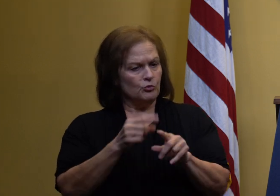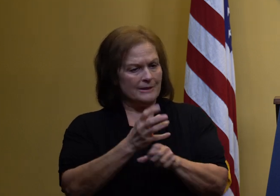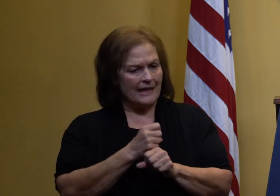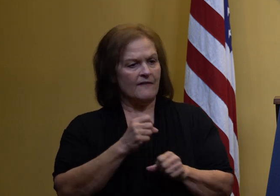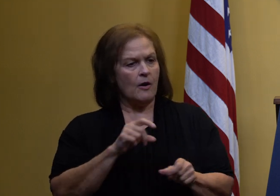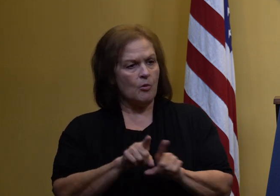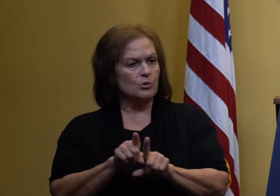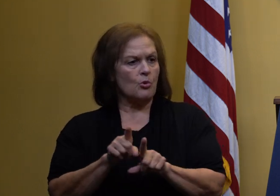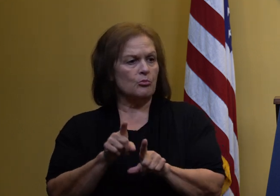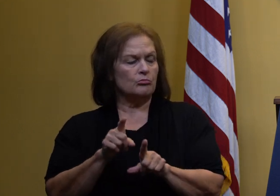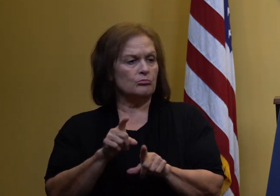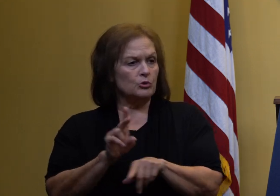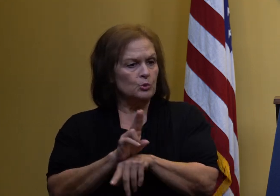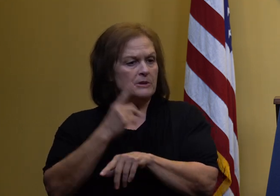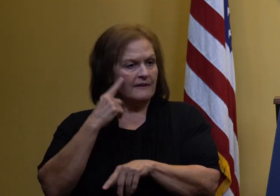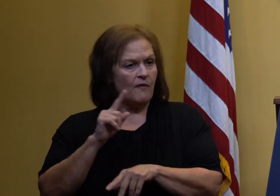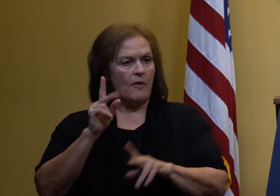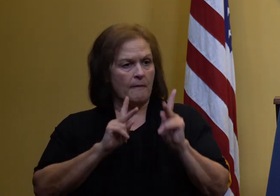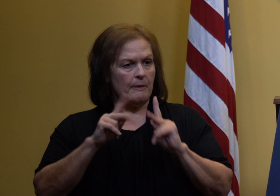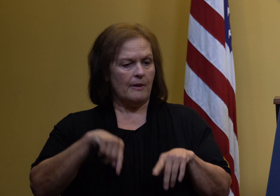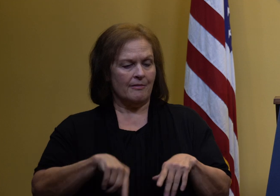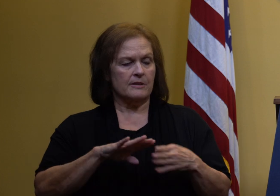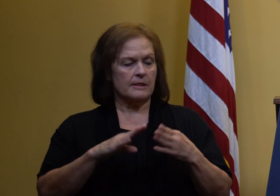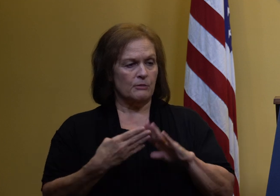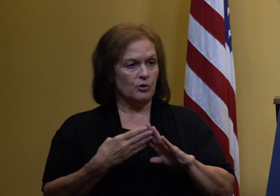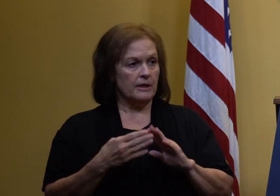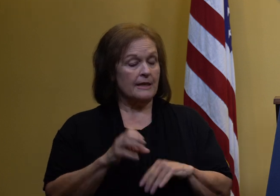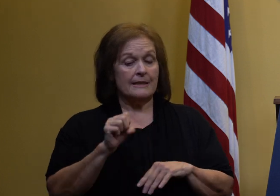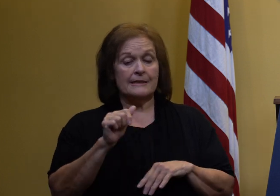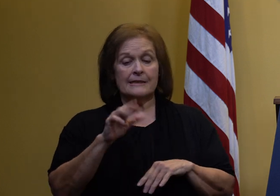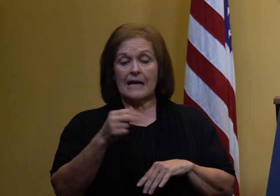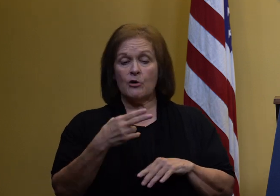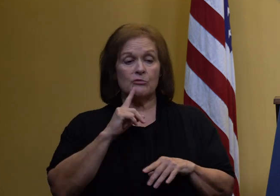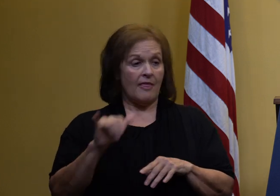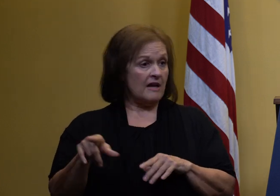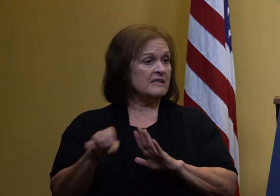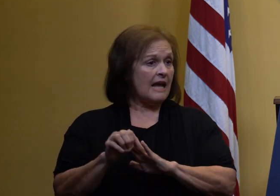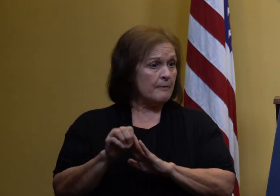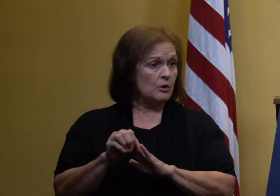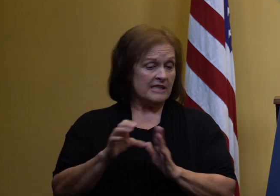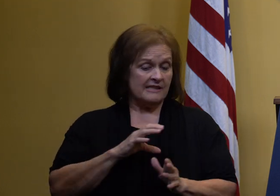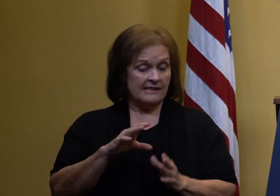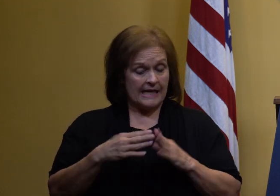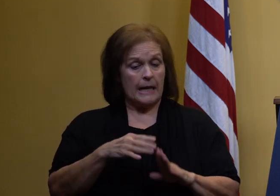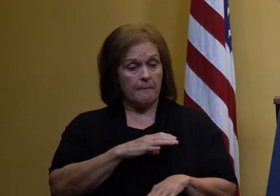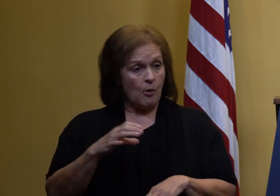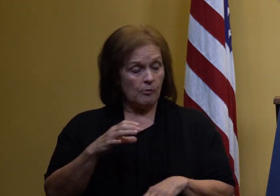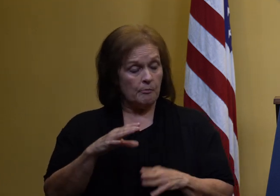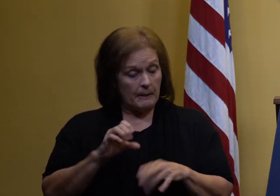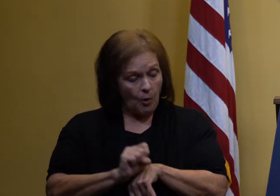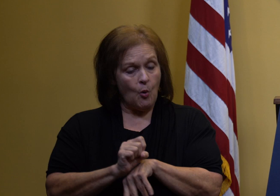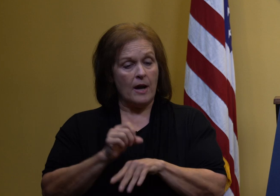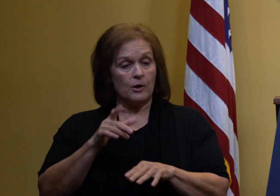put to use for the citizens of this community. Sarah has been an example of a city employee going before the New